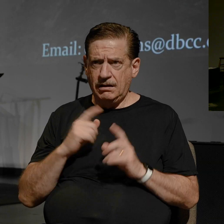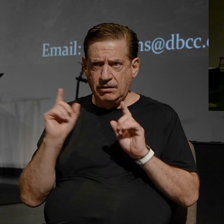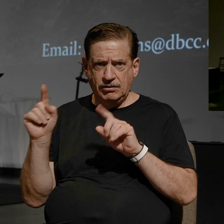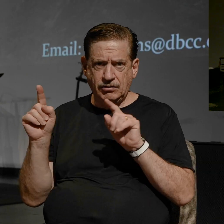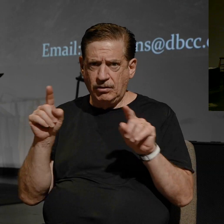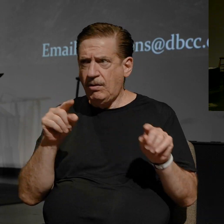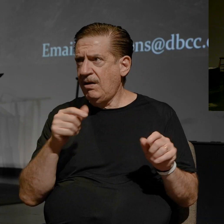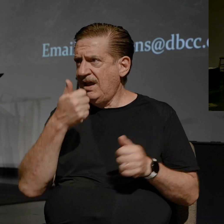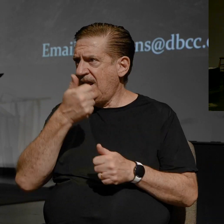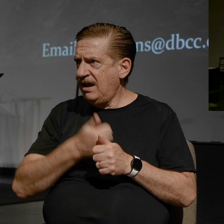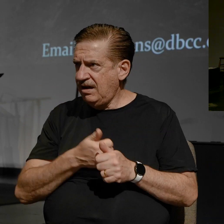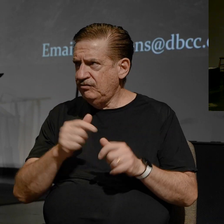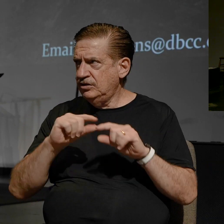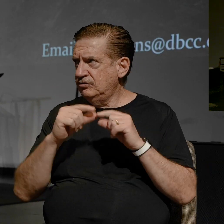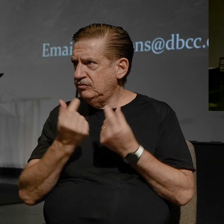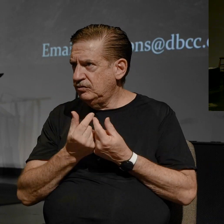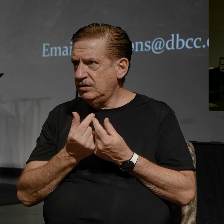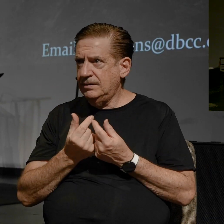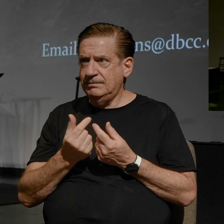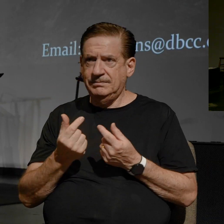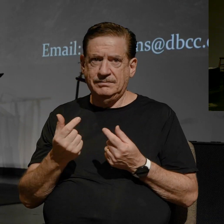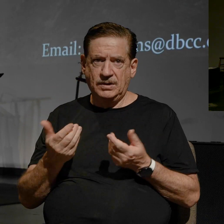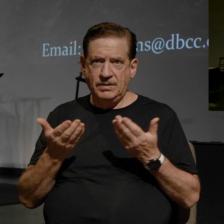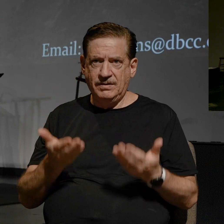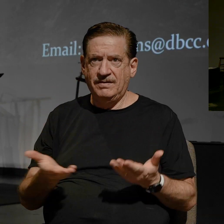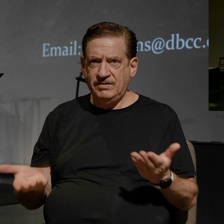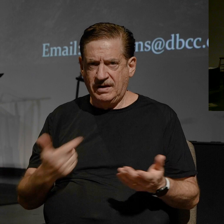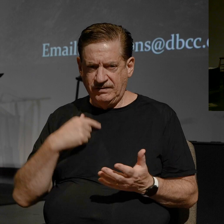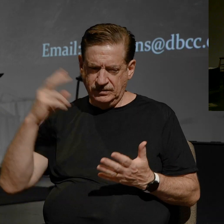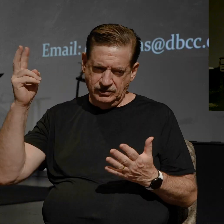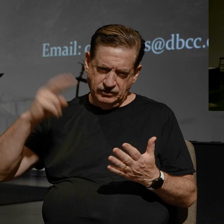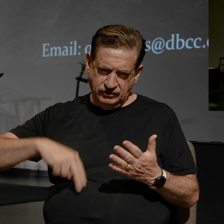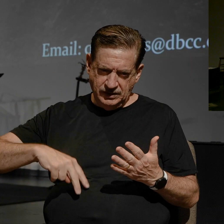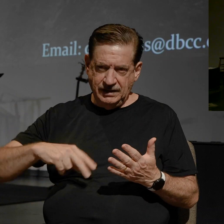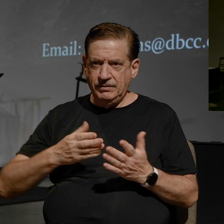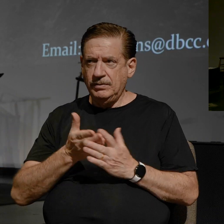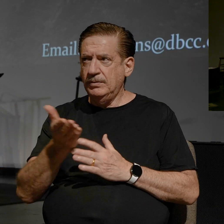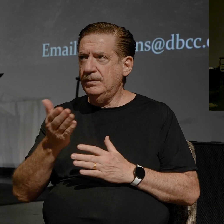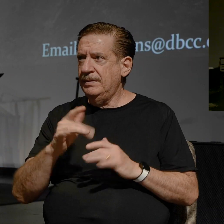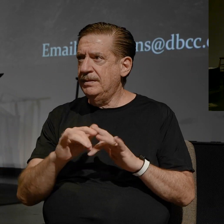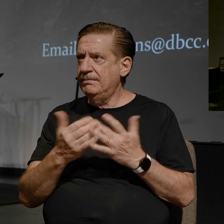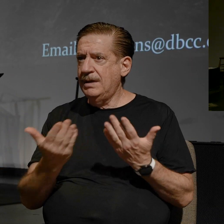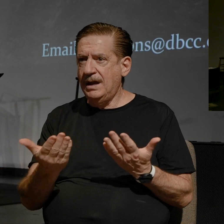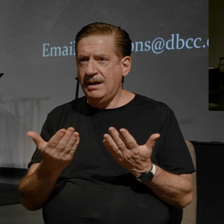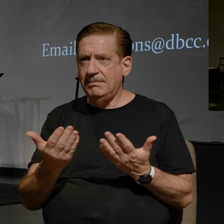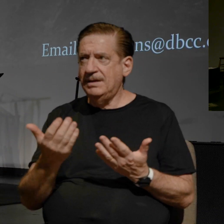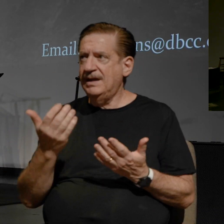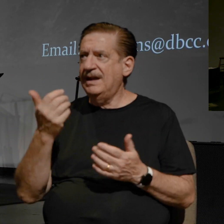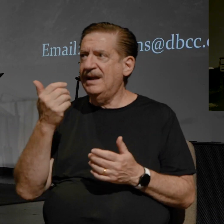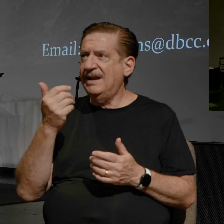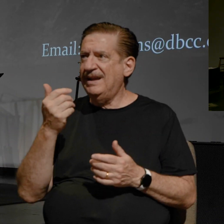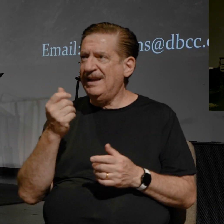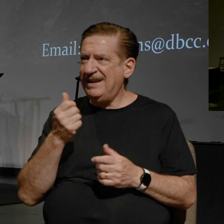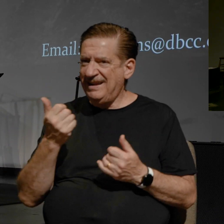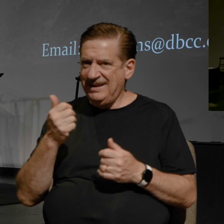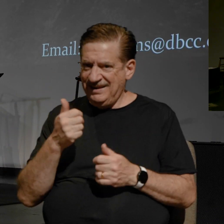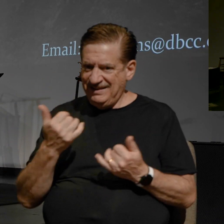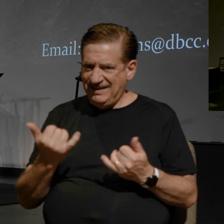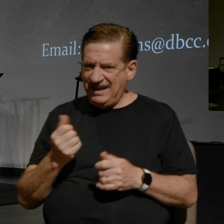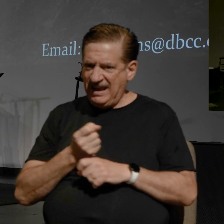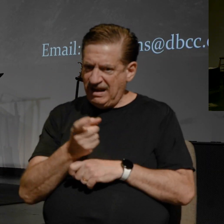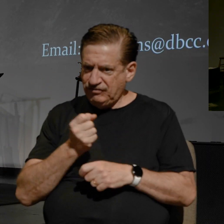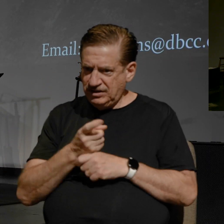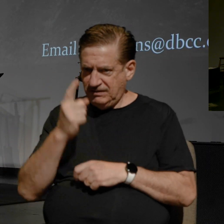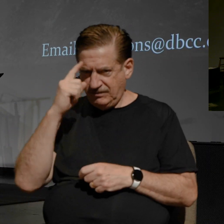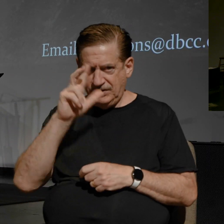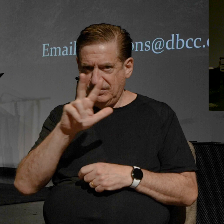every study group we offer here. I have read through the Bible in a year, every year, for